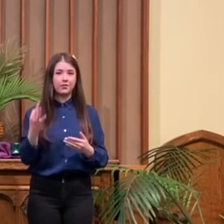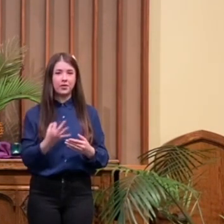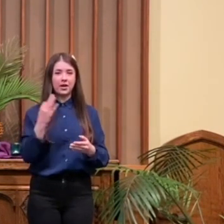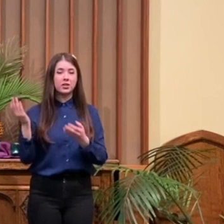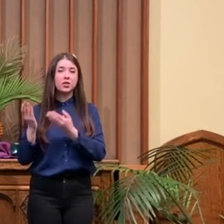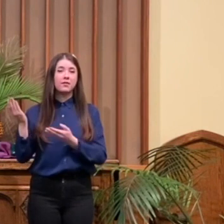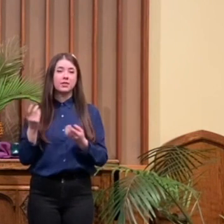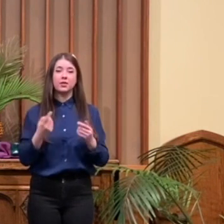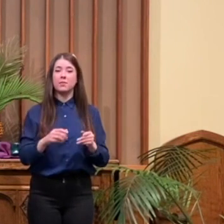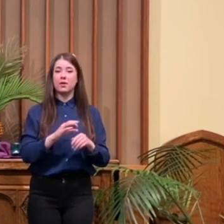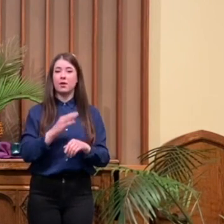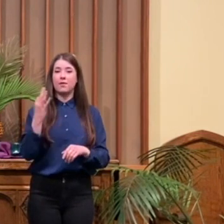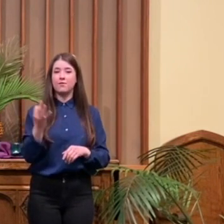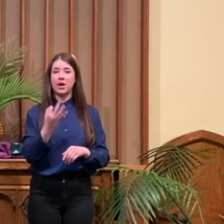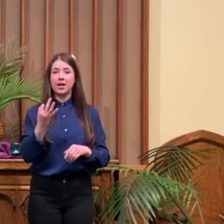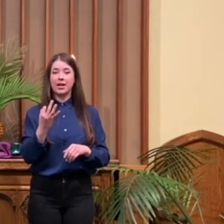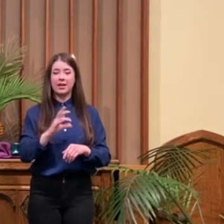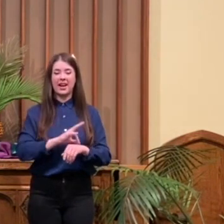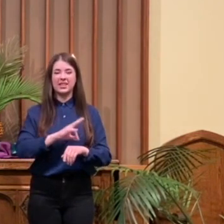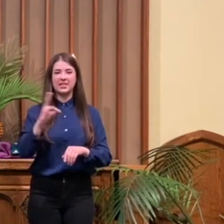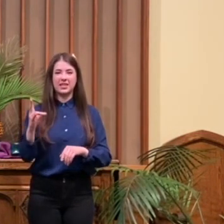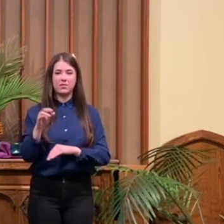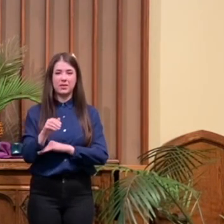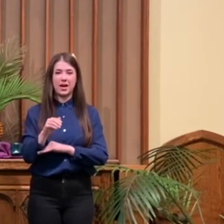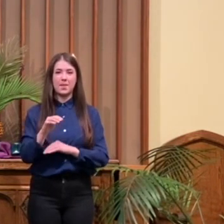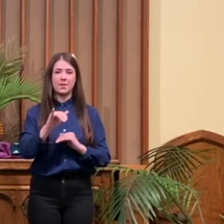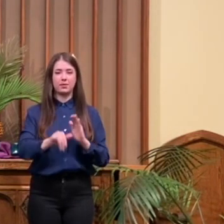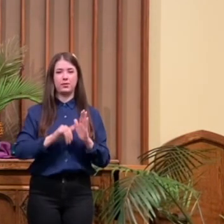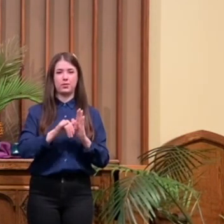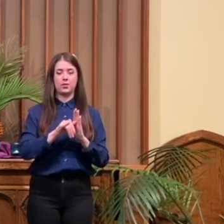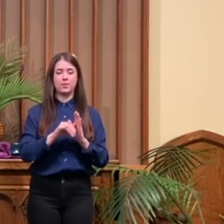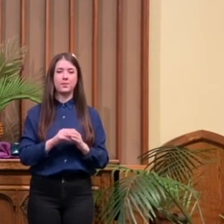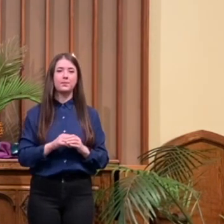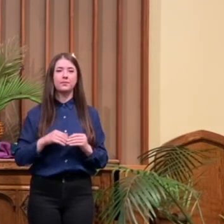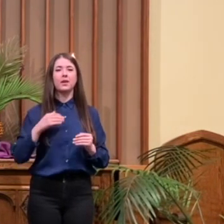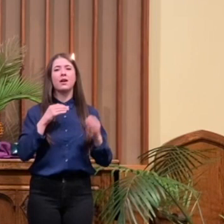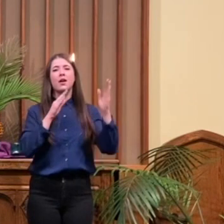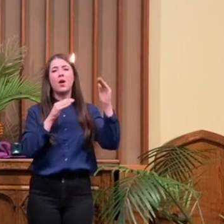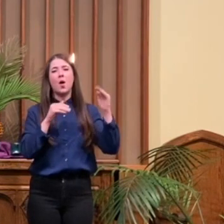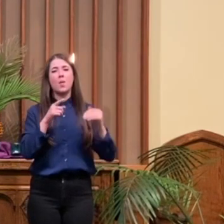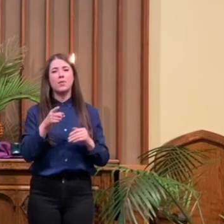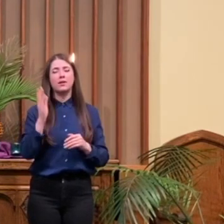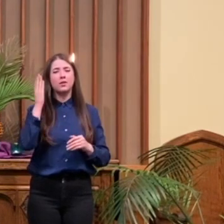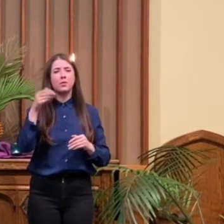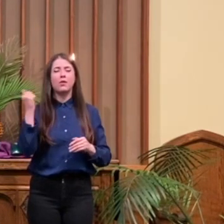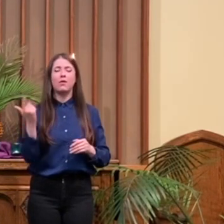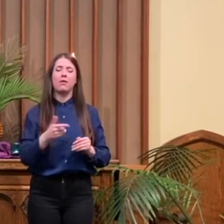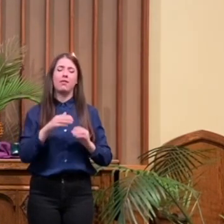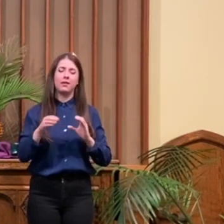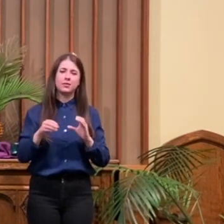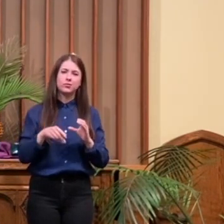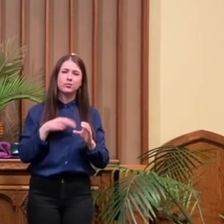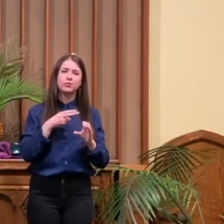Friday at 7 p.m. on our YouTube channel. And I hope that you will all join us for these